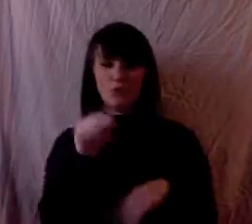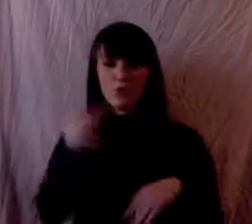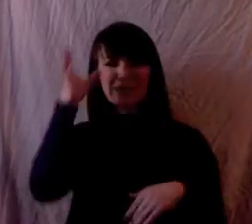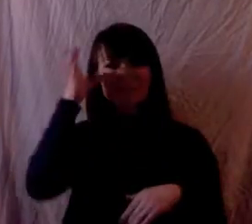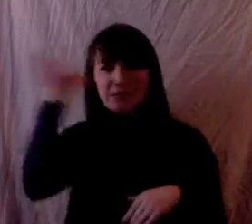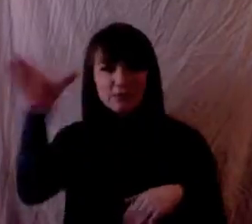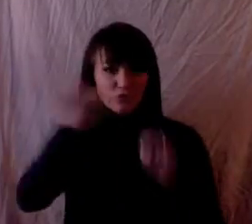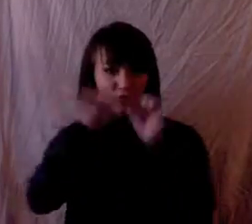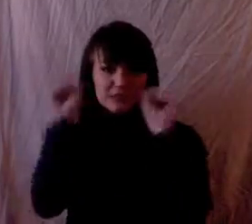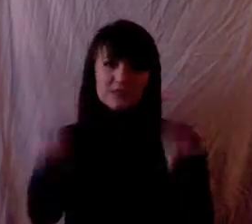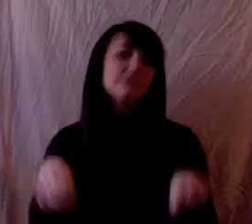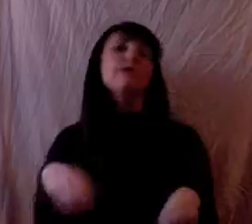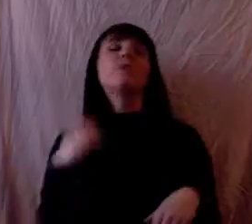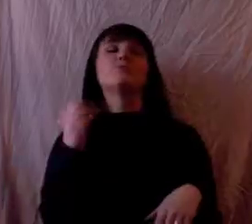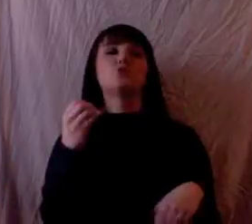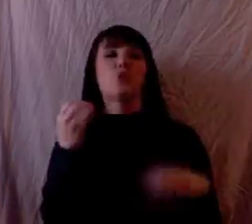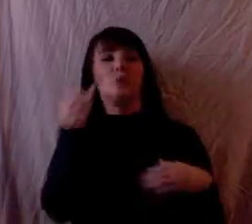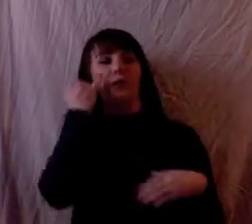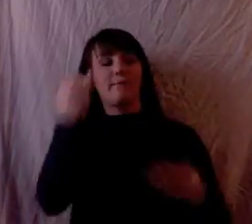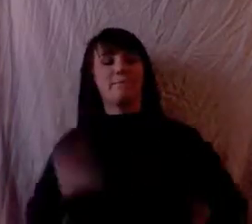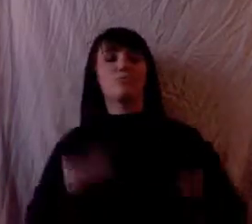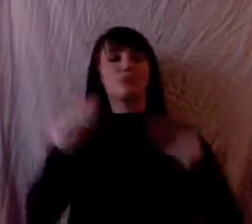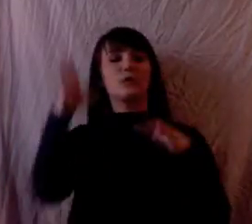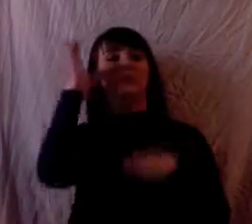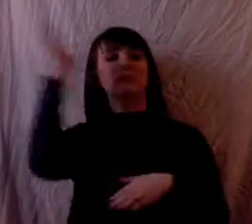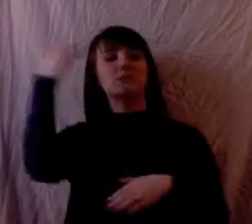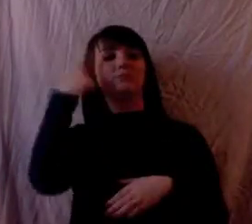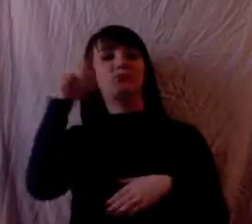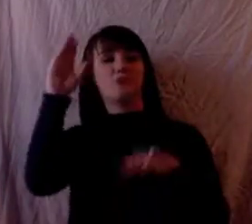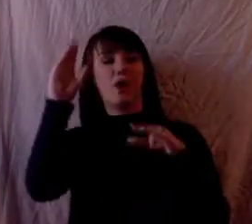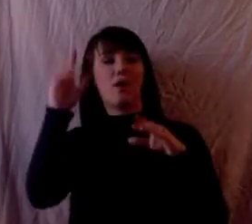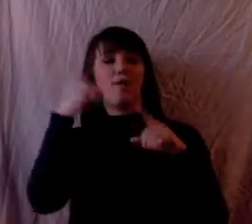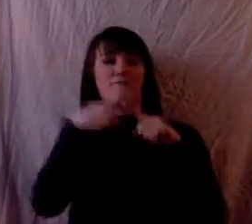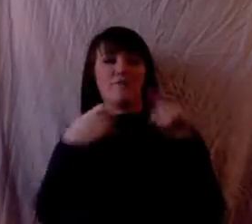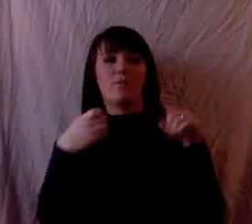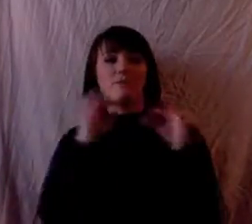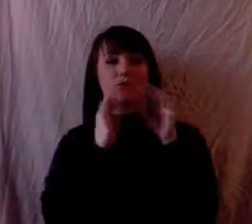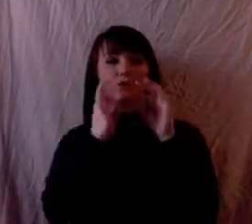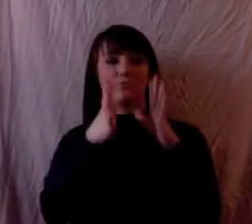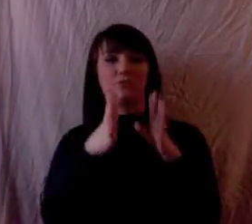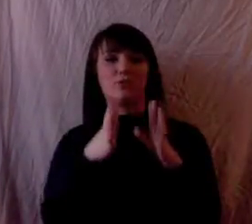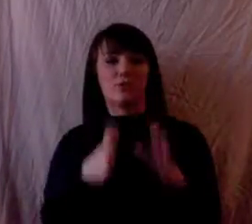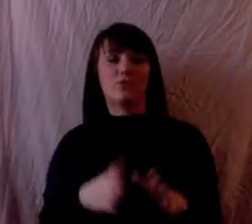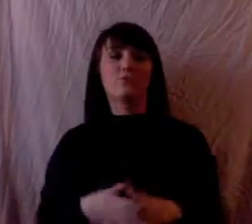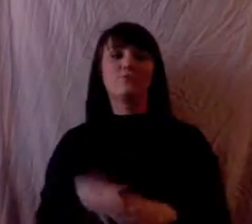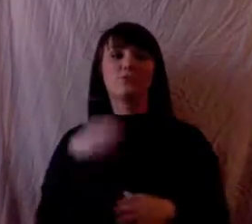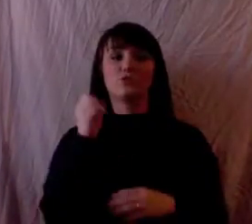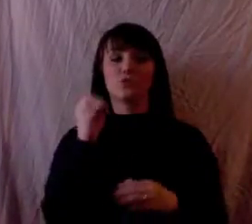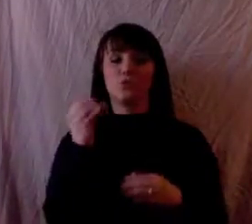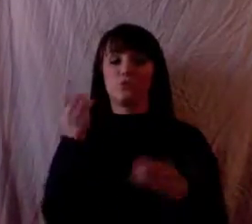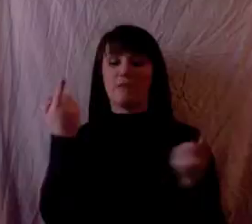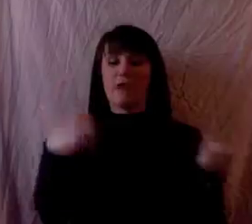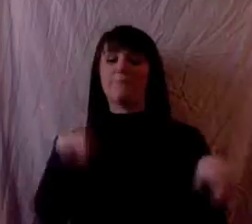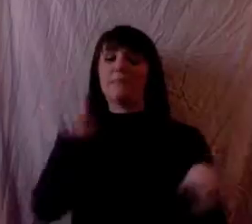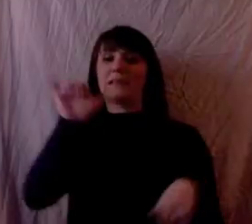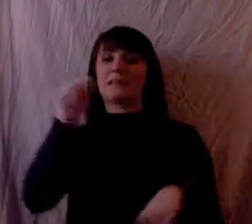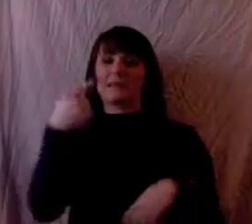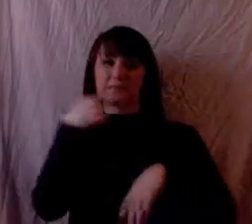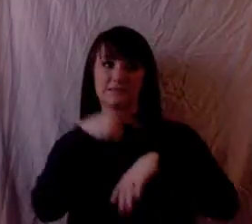the concepts that are being presented. And so with regard to that, there's going to be some lag time. So be patient with that, particularly those of you who have